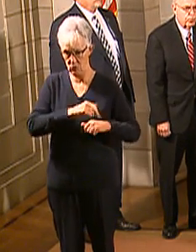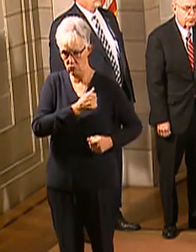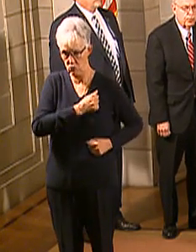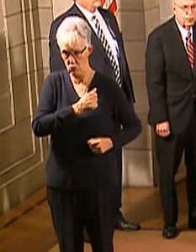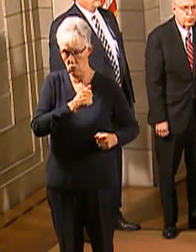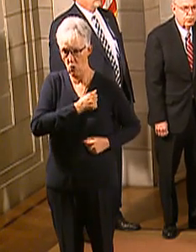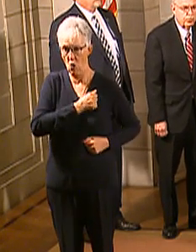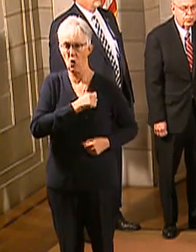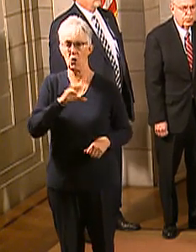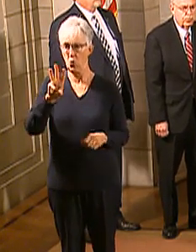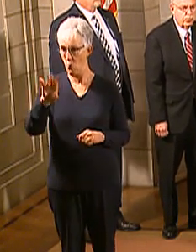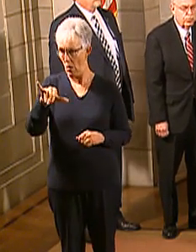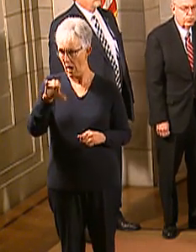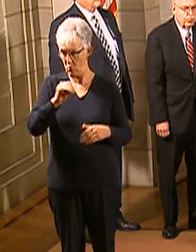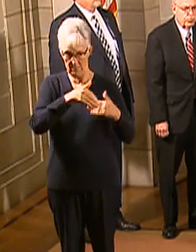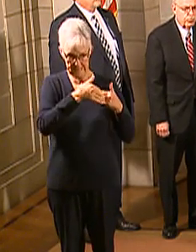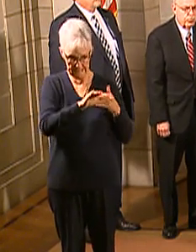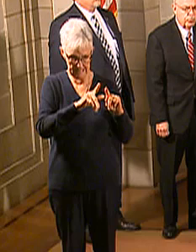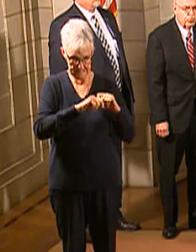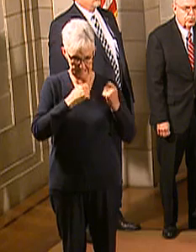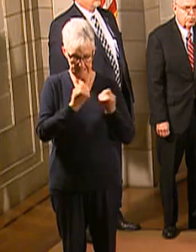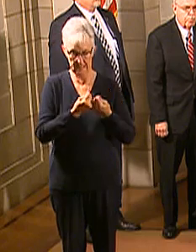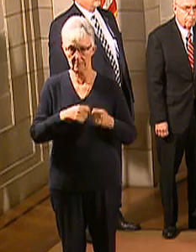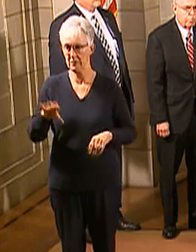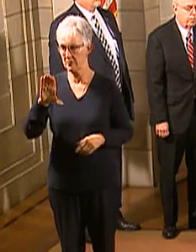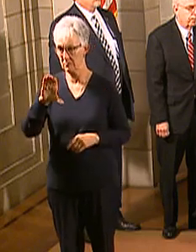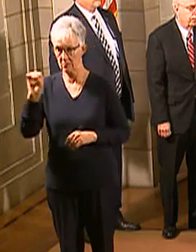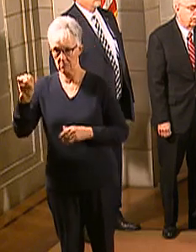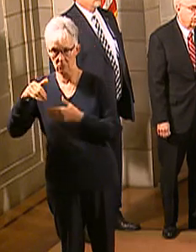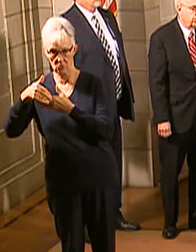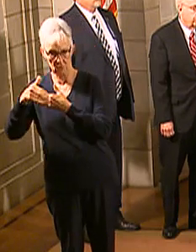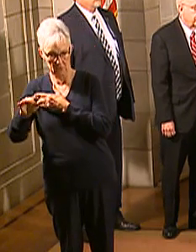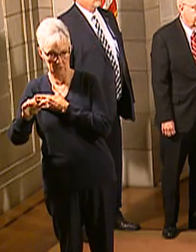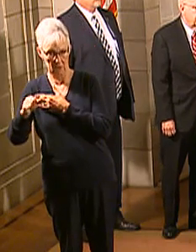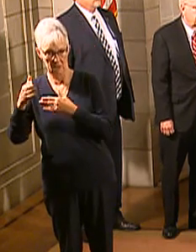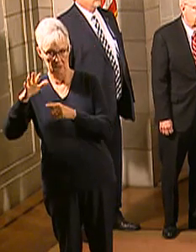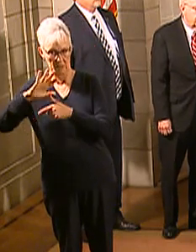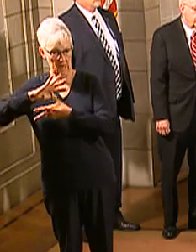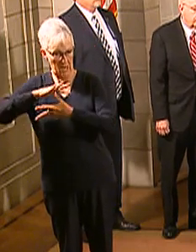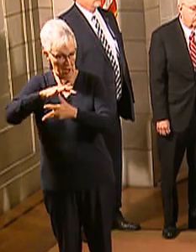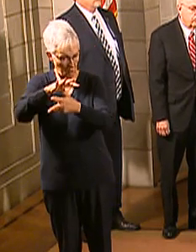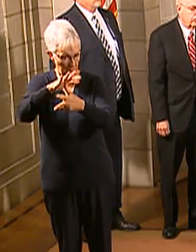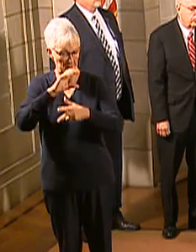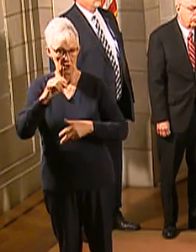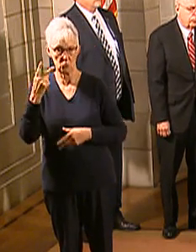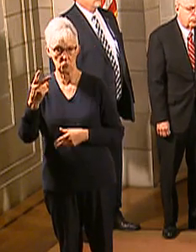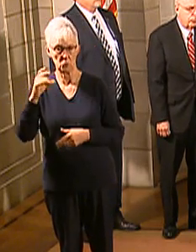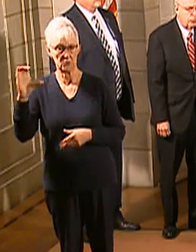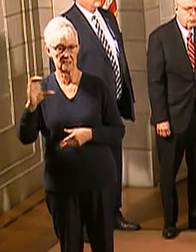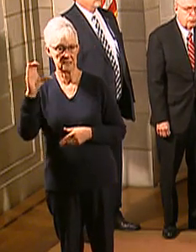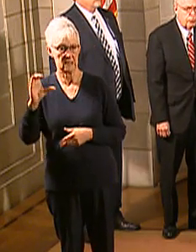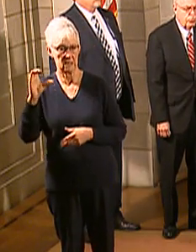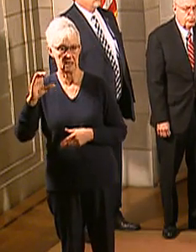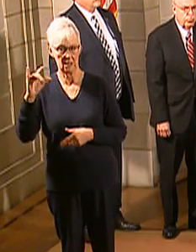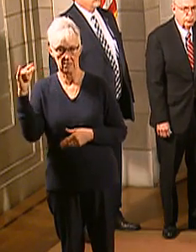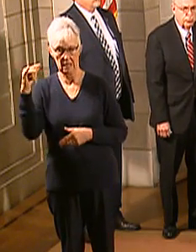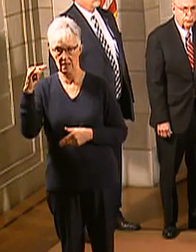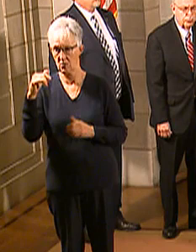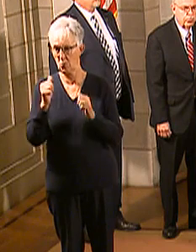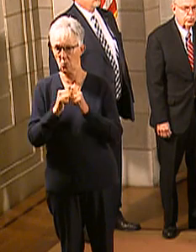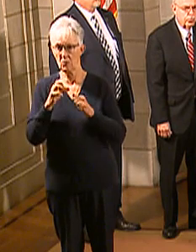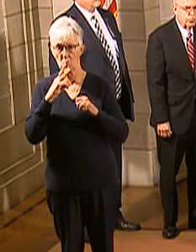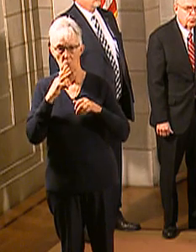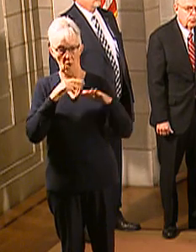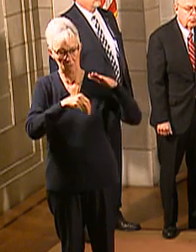Wyoming. They sent a strike team. Colorado sent a helicopter and 2 seat planes. Those are the planes that can help